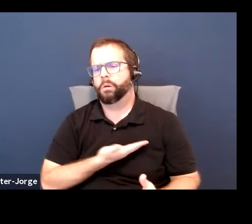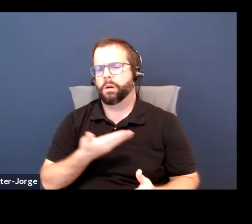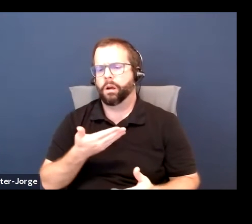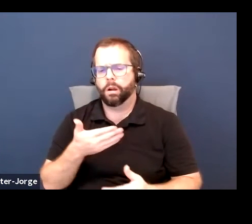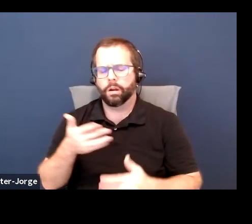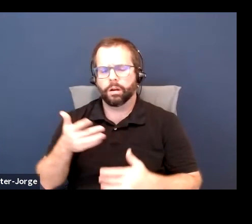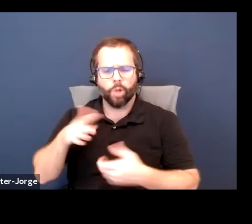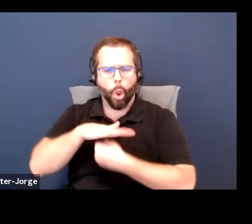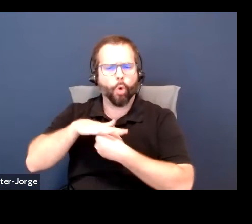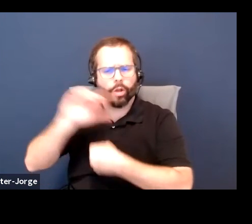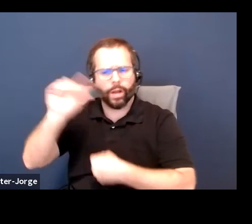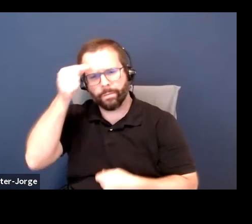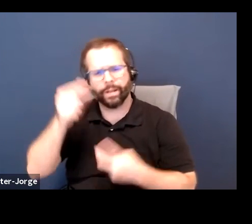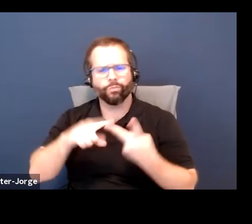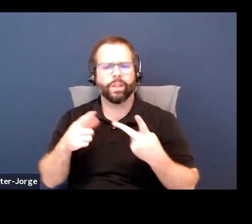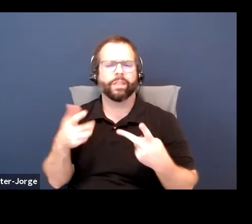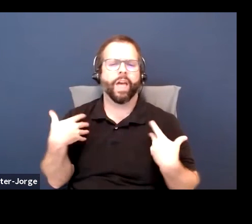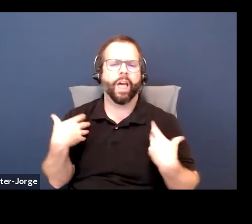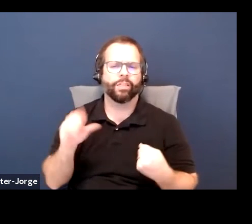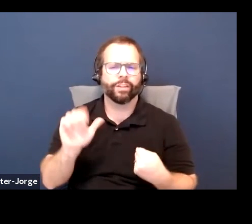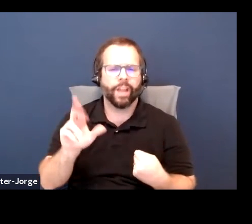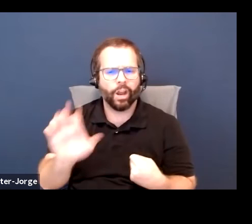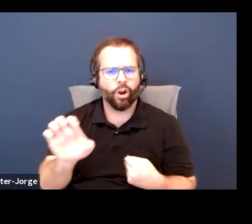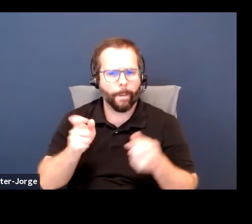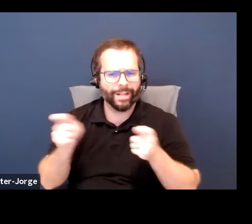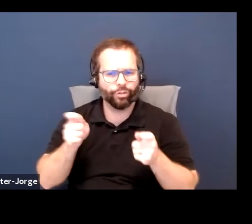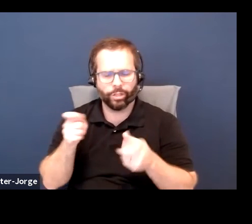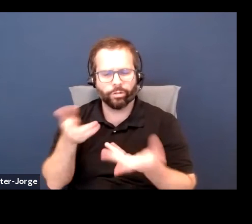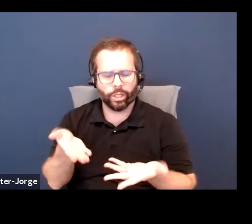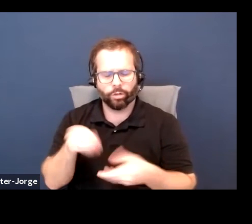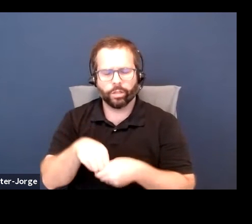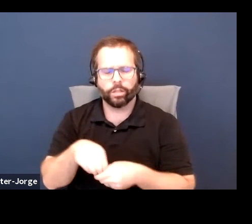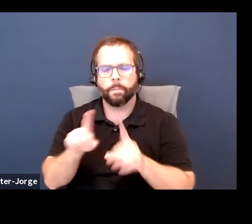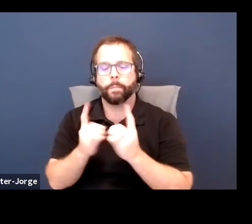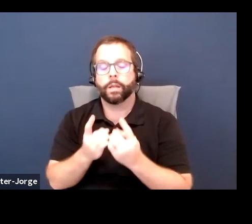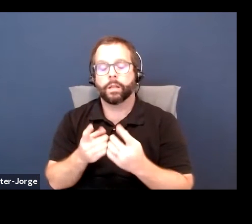Services. And it amazes me that they still receive funding